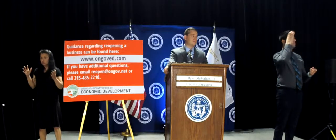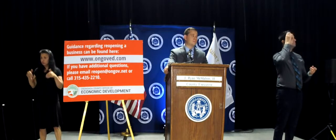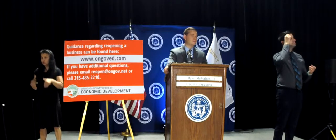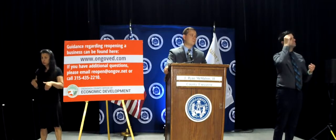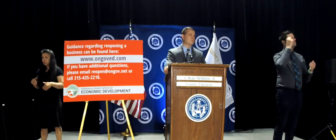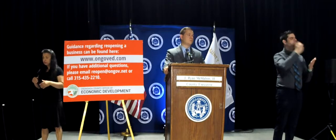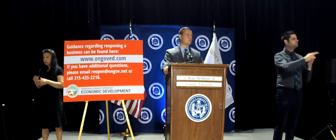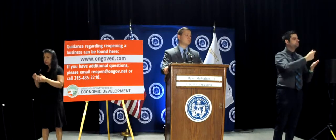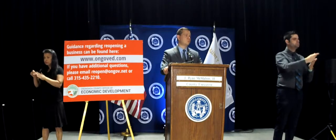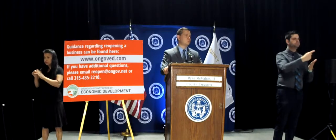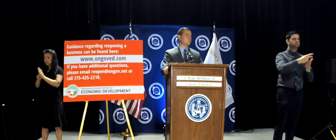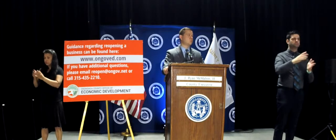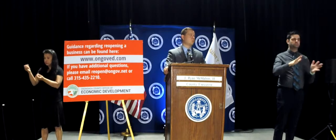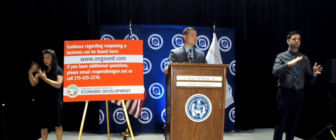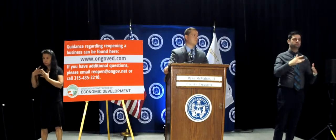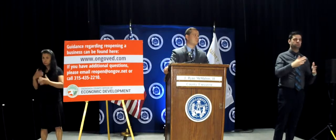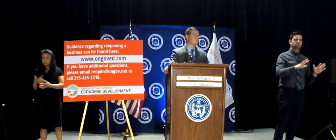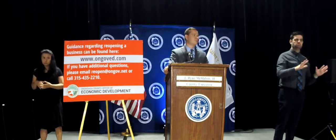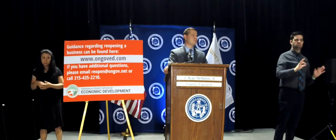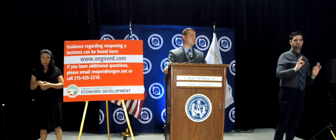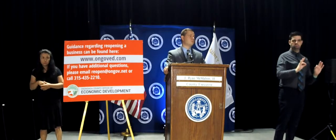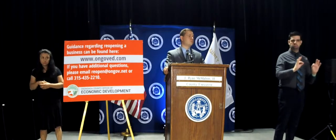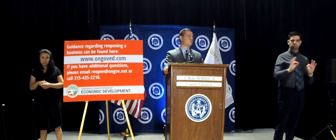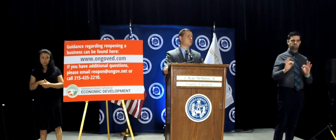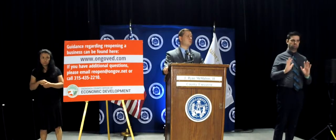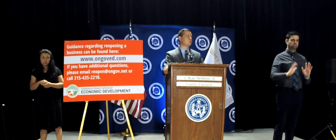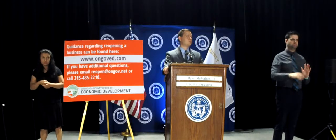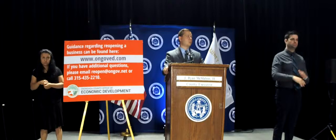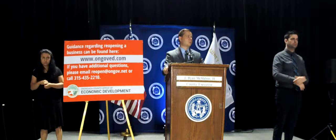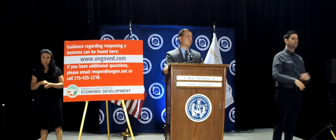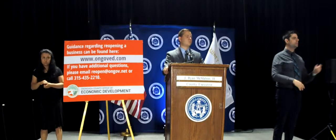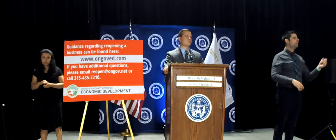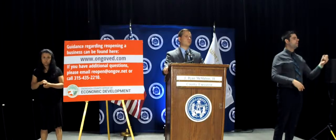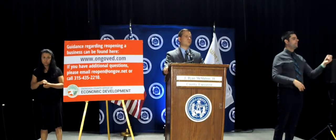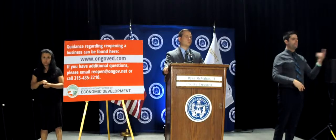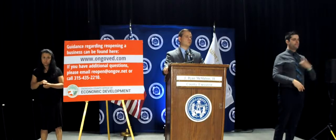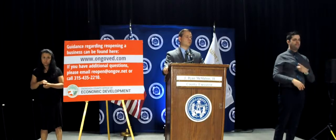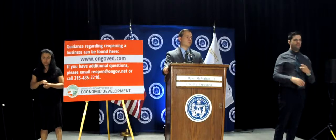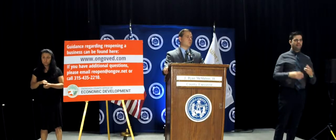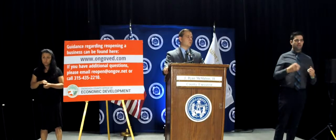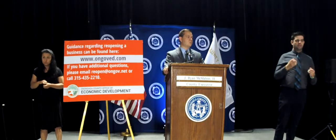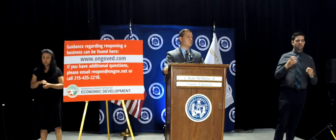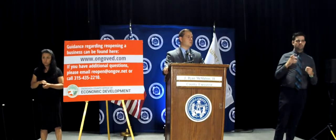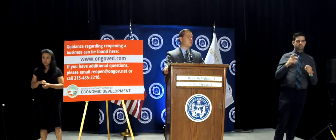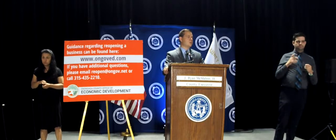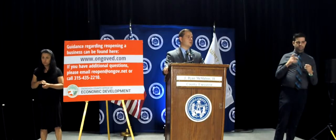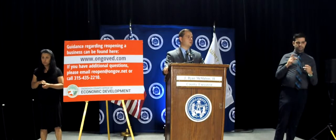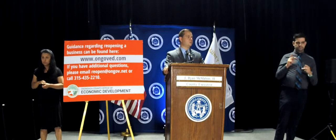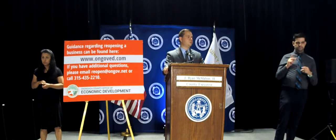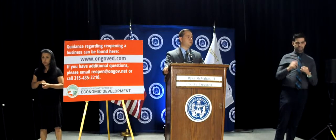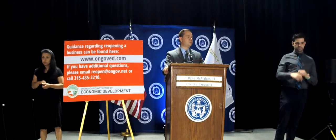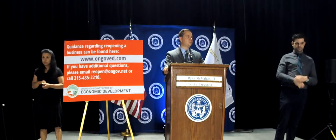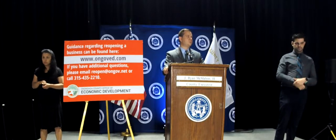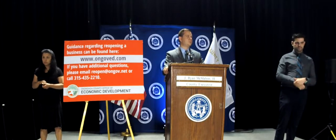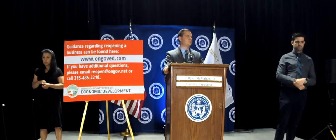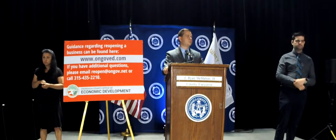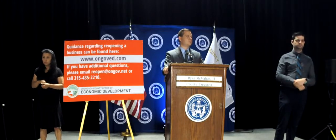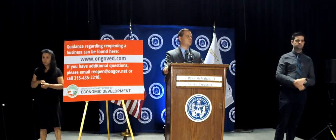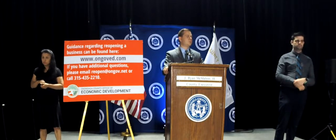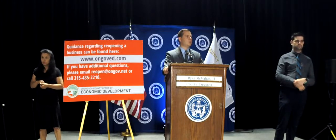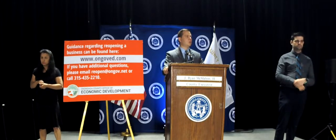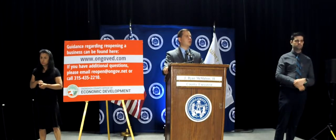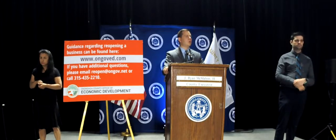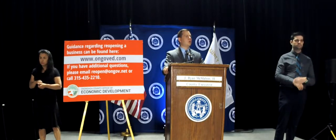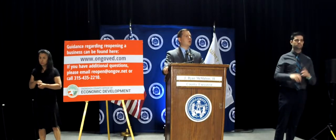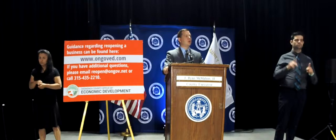the question people are having is whether you mean just an informal, group or something sanctioned by